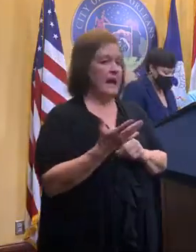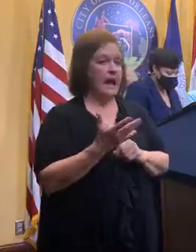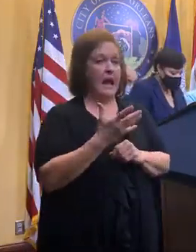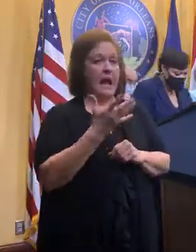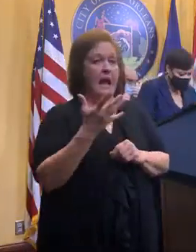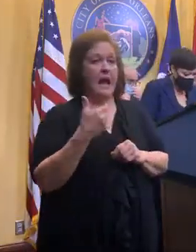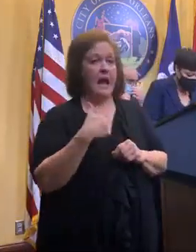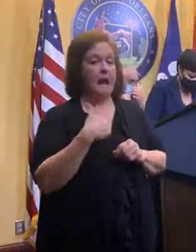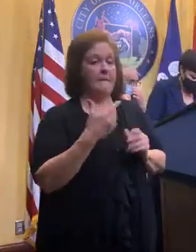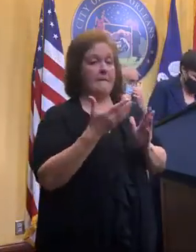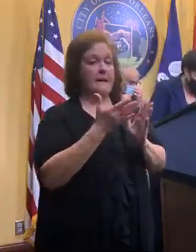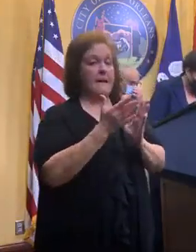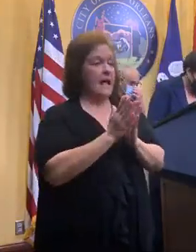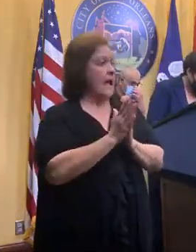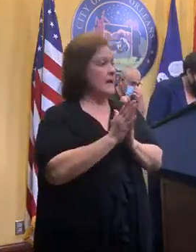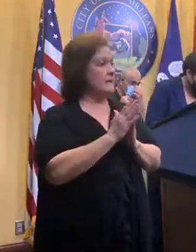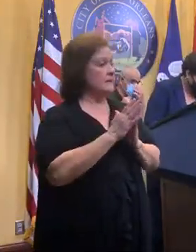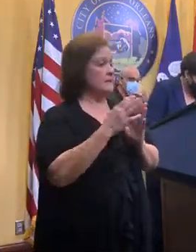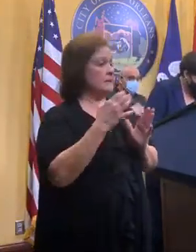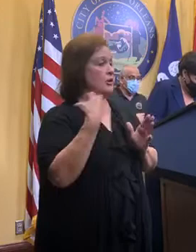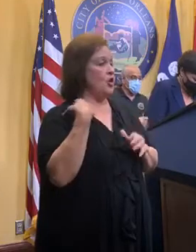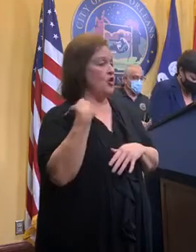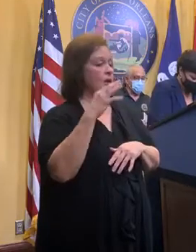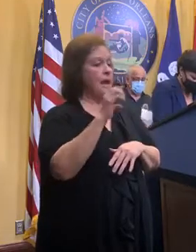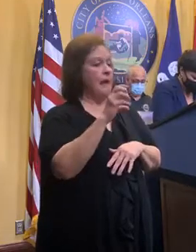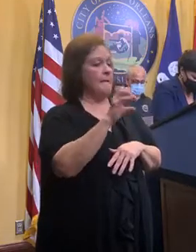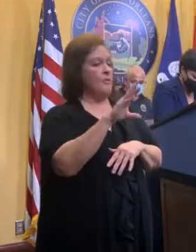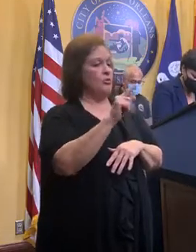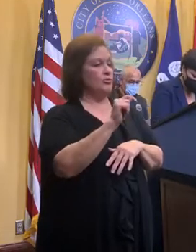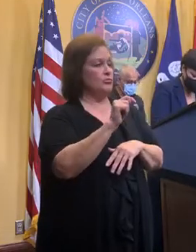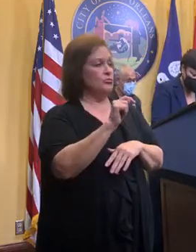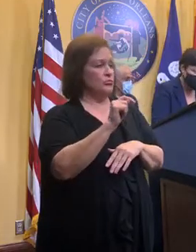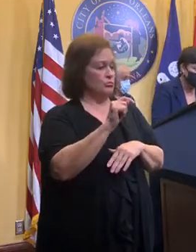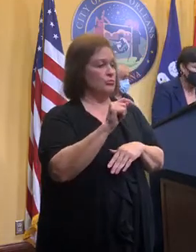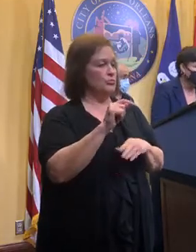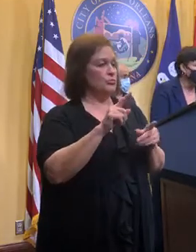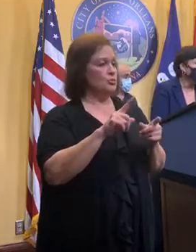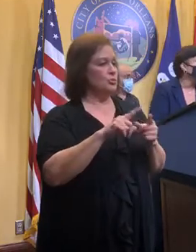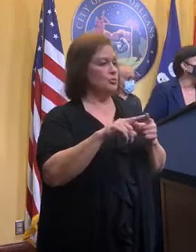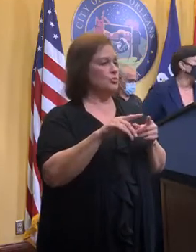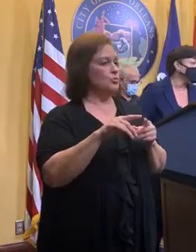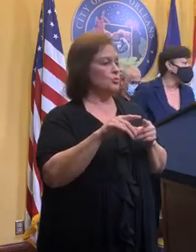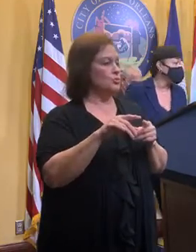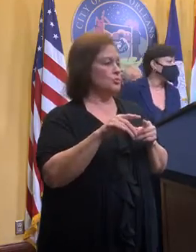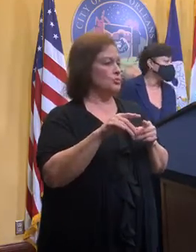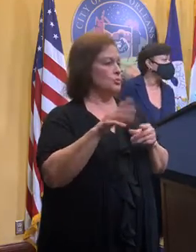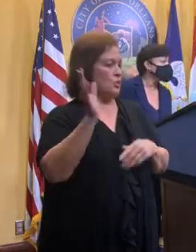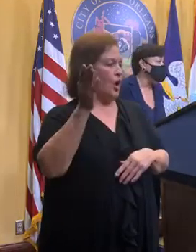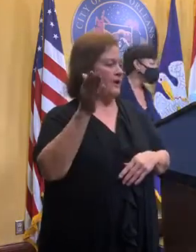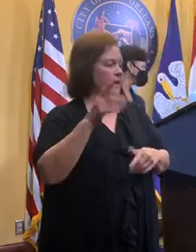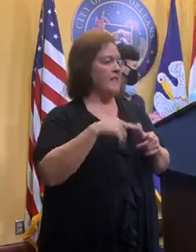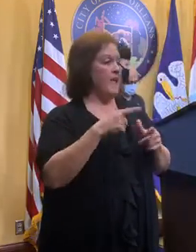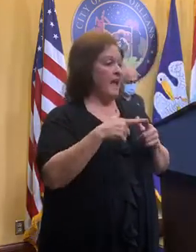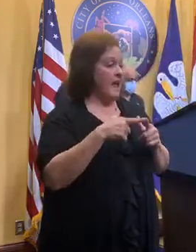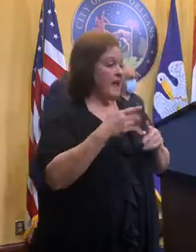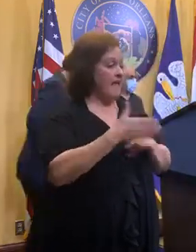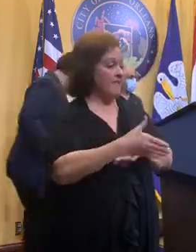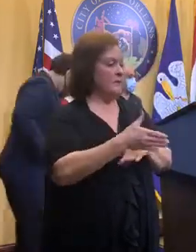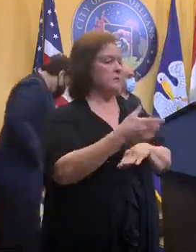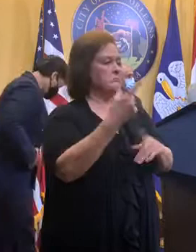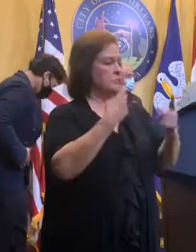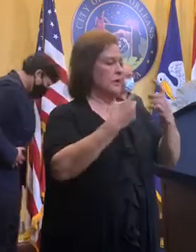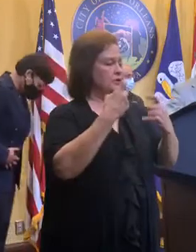gonna ask, Colonel Abbott to come on in and close us out, and then we'll go to questions and answers.